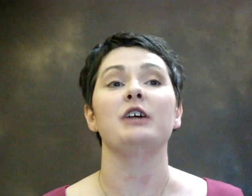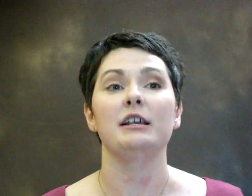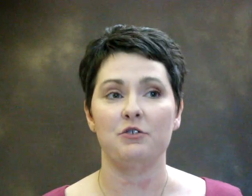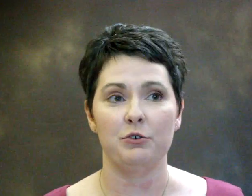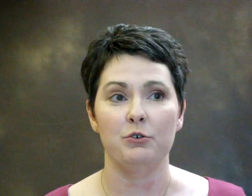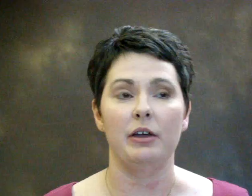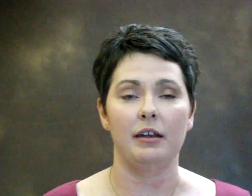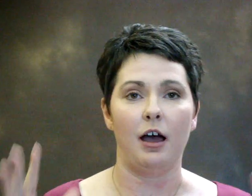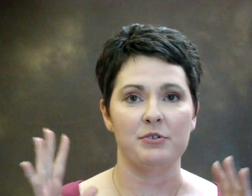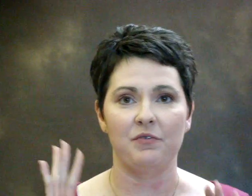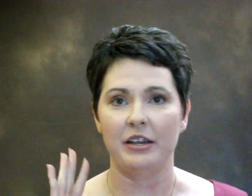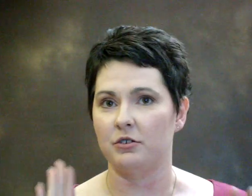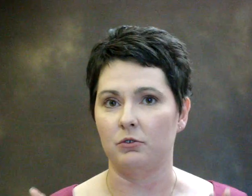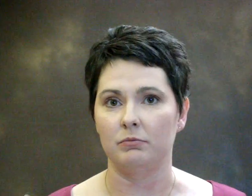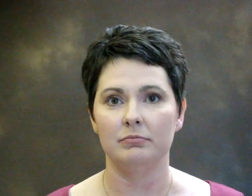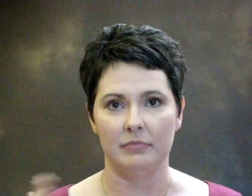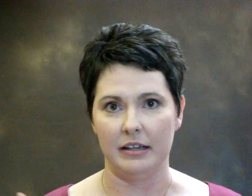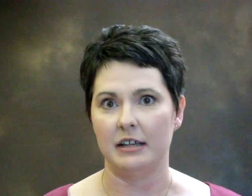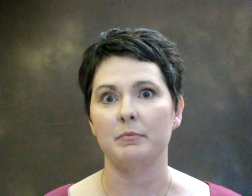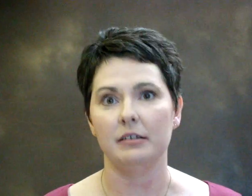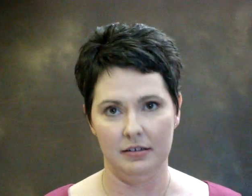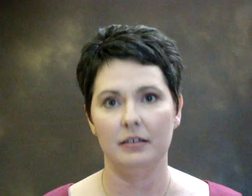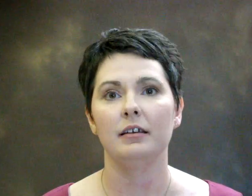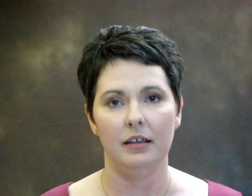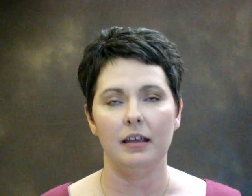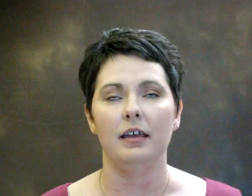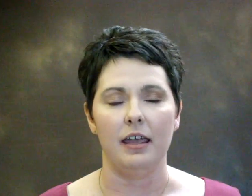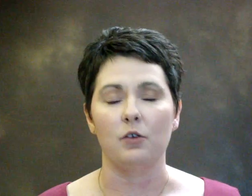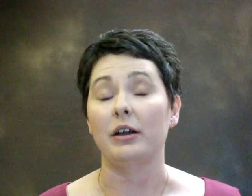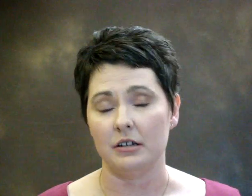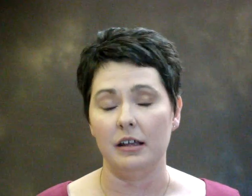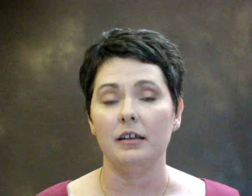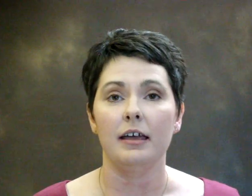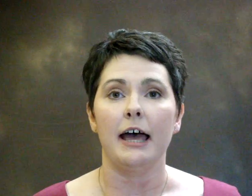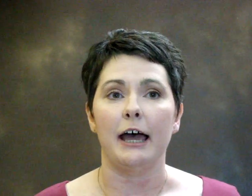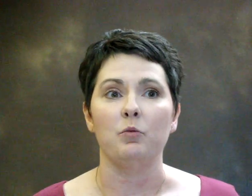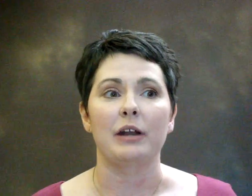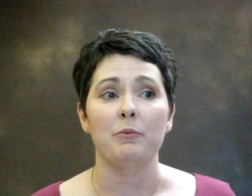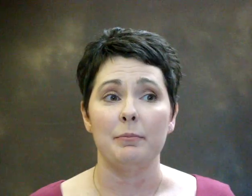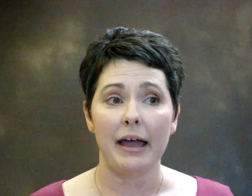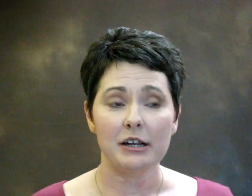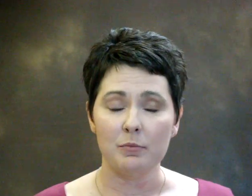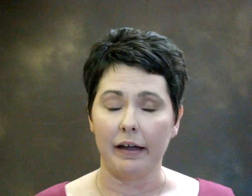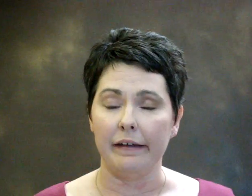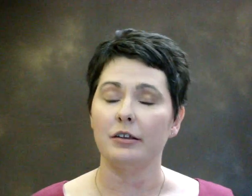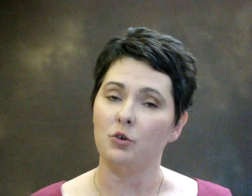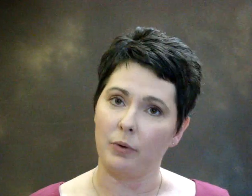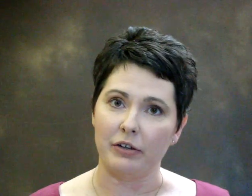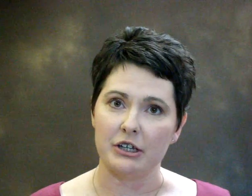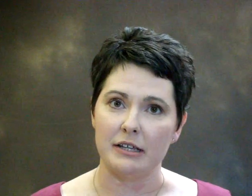Just through an observational assessment. Okay. And questioning. When I went back to my neurologist,